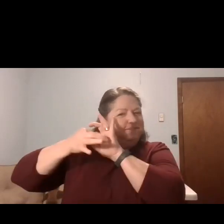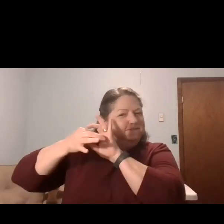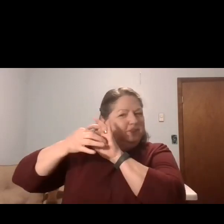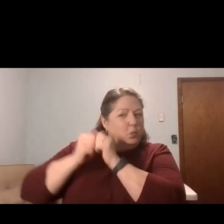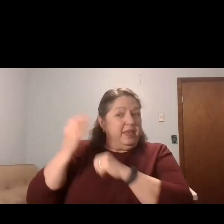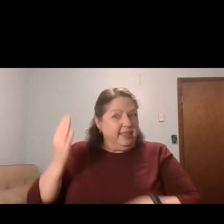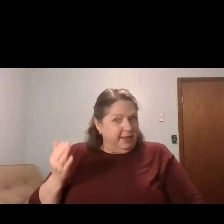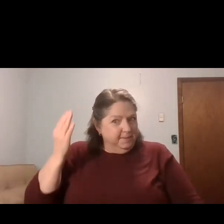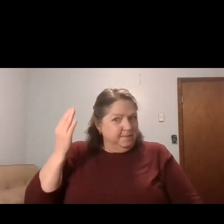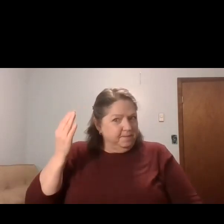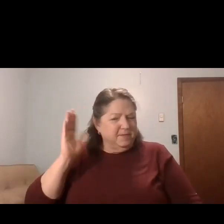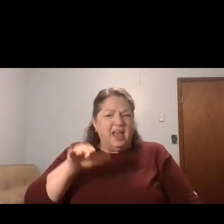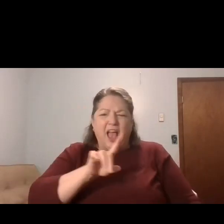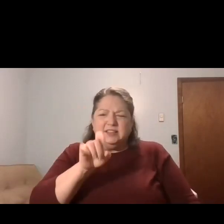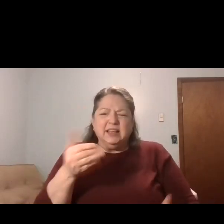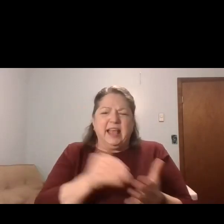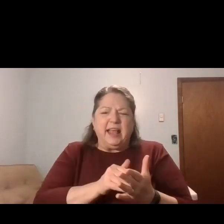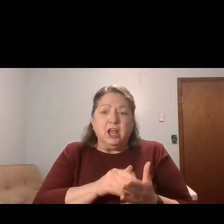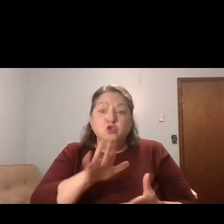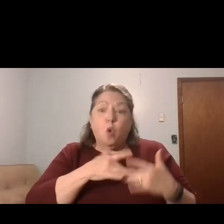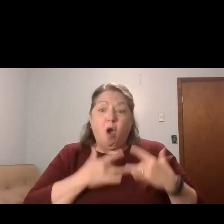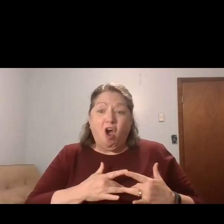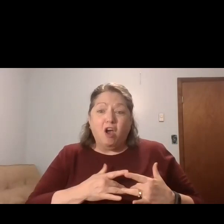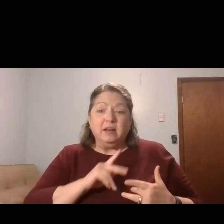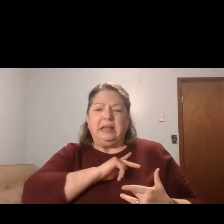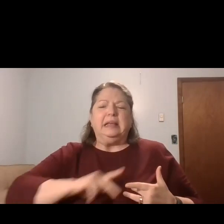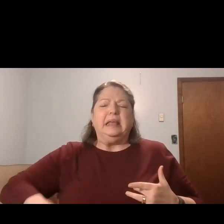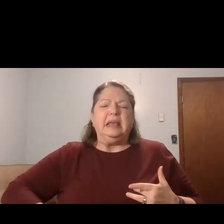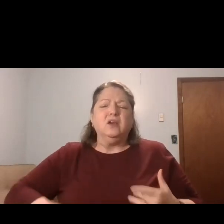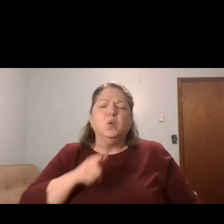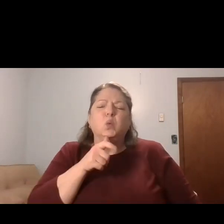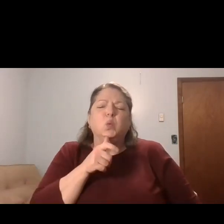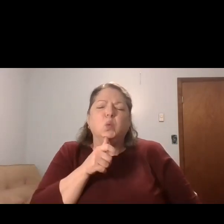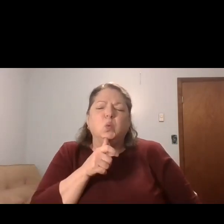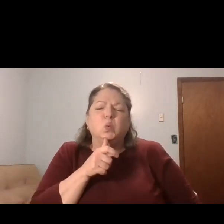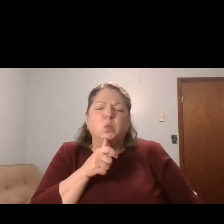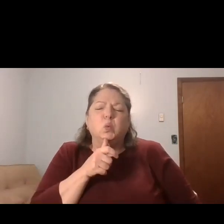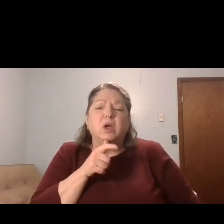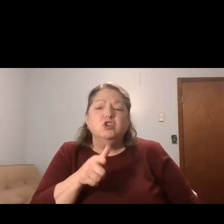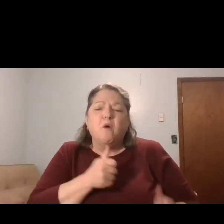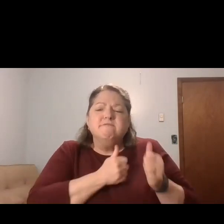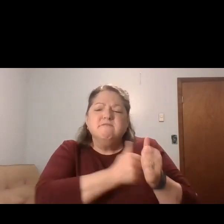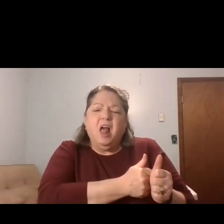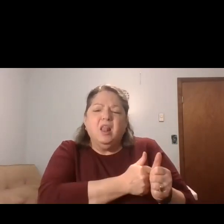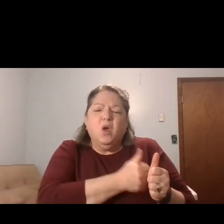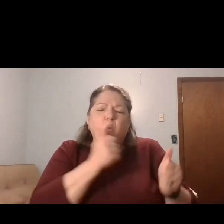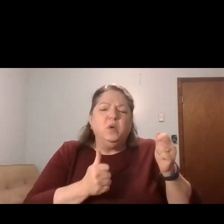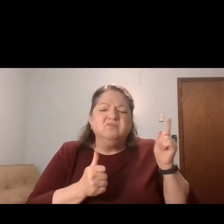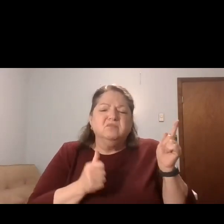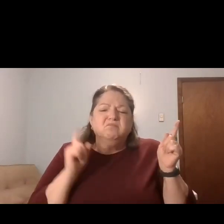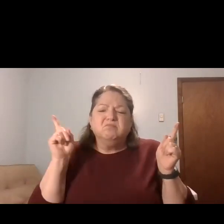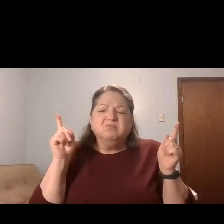time. Who's the king of your heart? Who's the king of your life? Who are you following? Who's running the